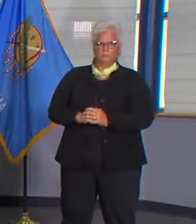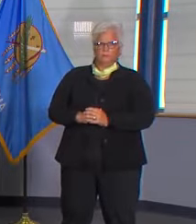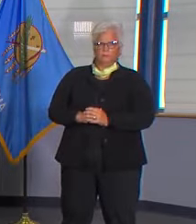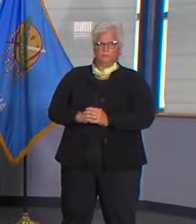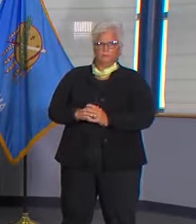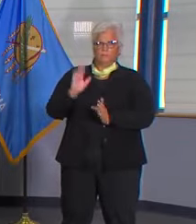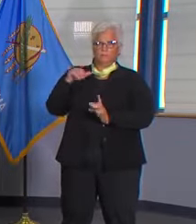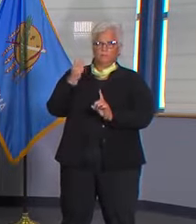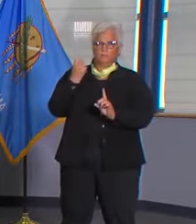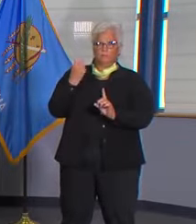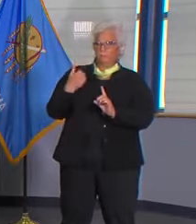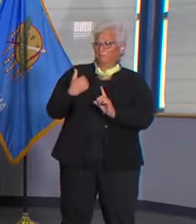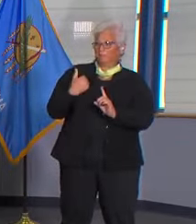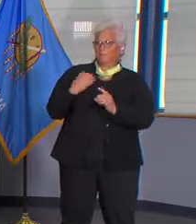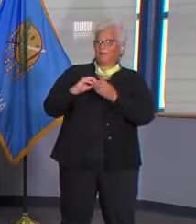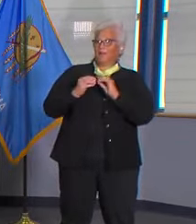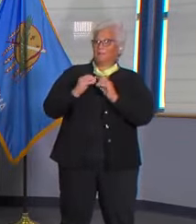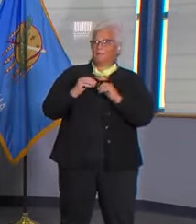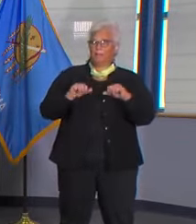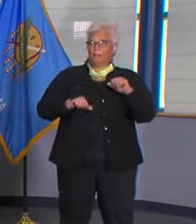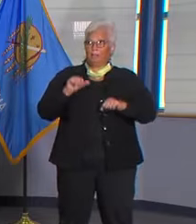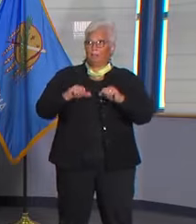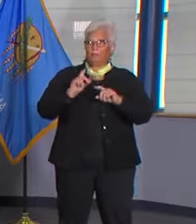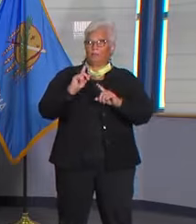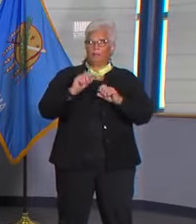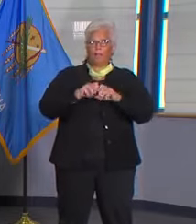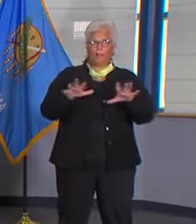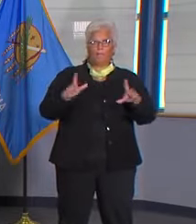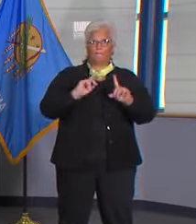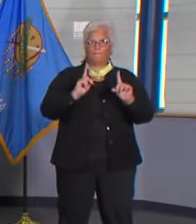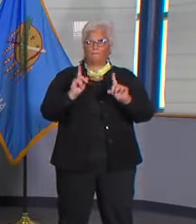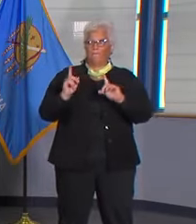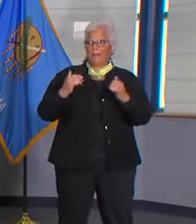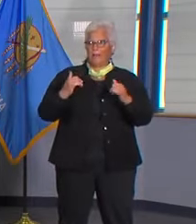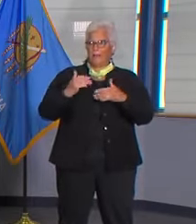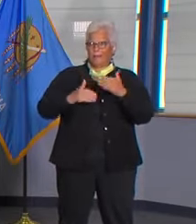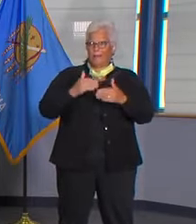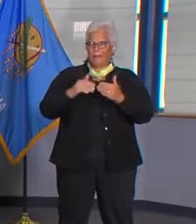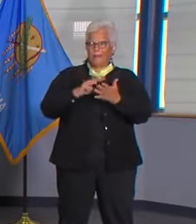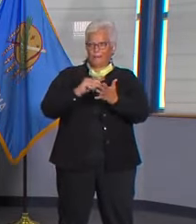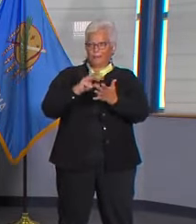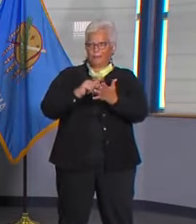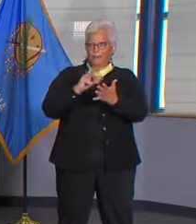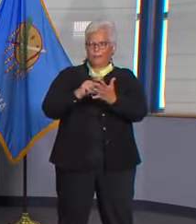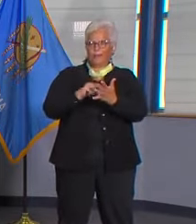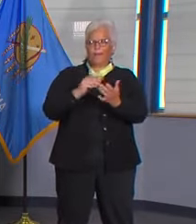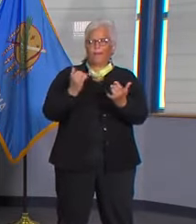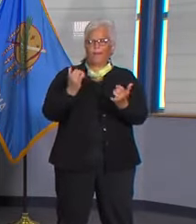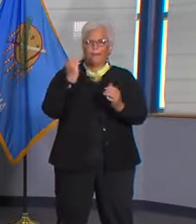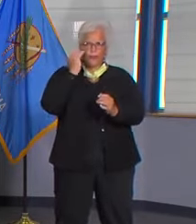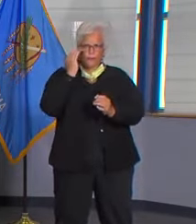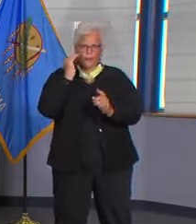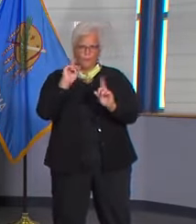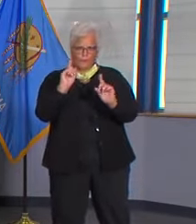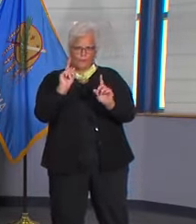causing the spread, we had to take action based on national best practices. But now we've got, you know, we're going